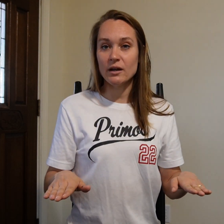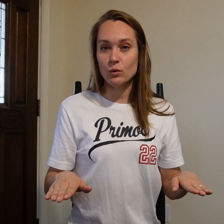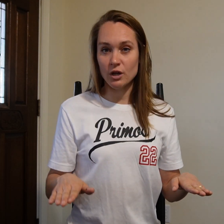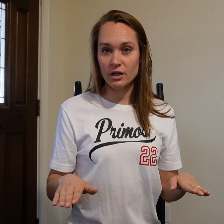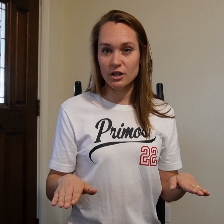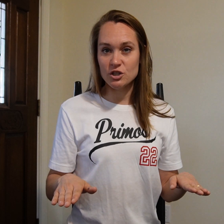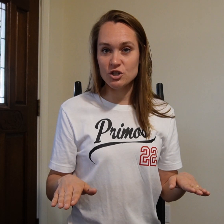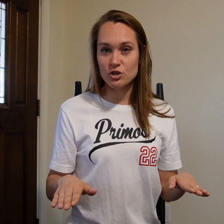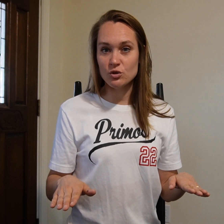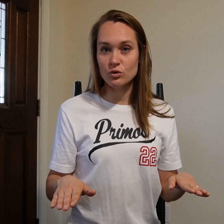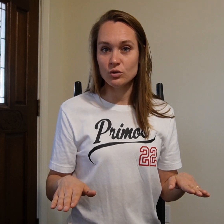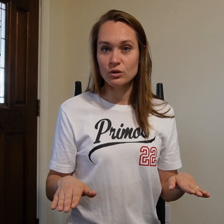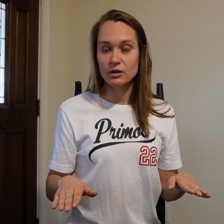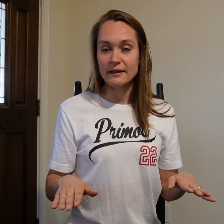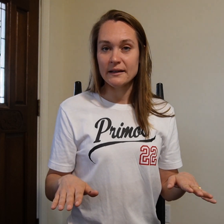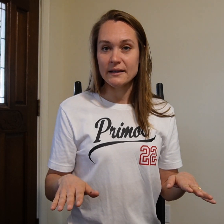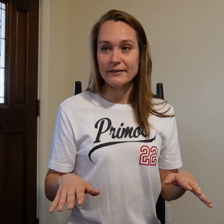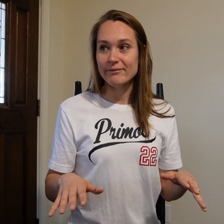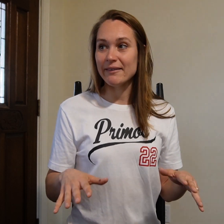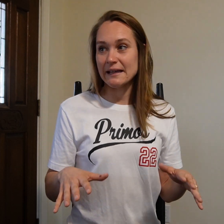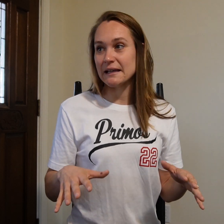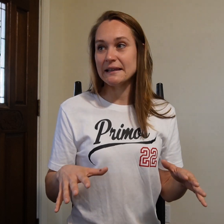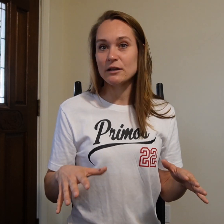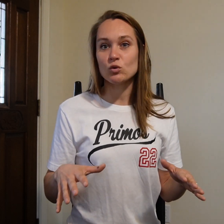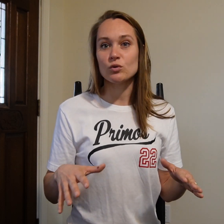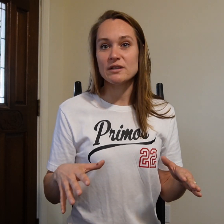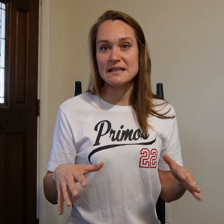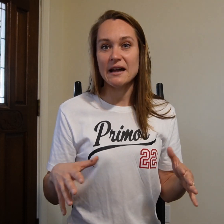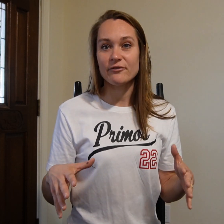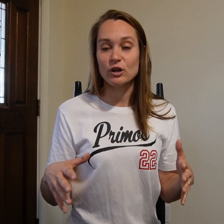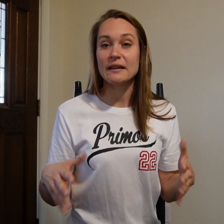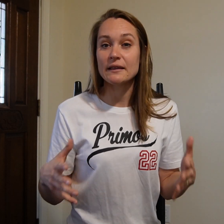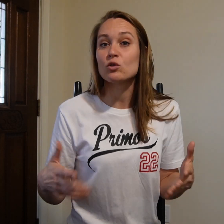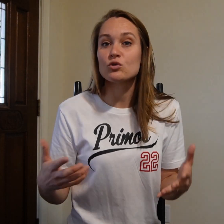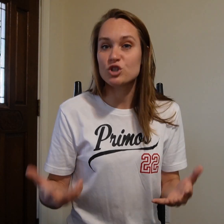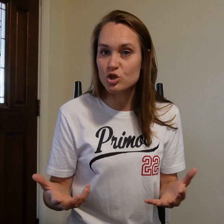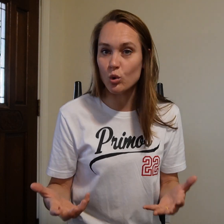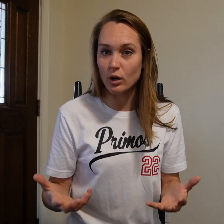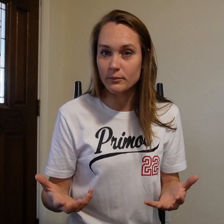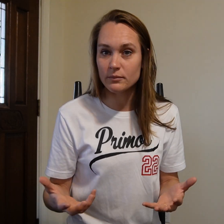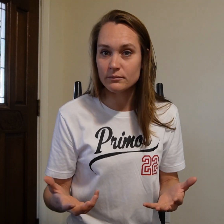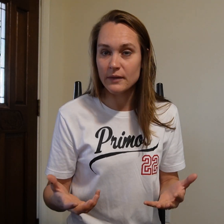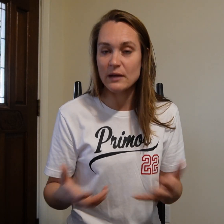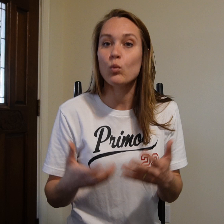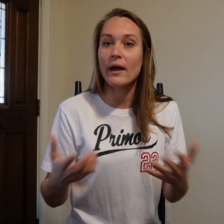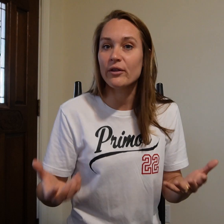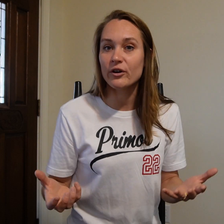we're not going to do like the sign for a literal storm, a weather